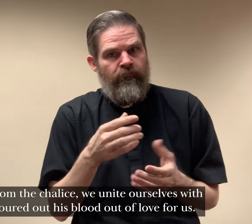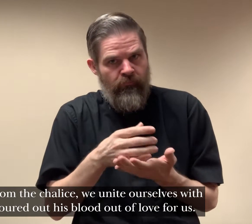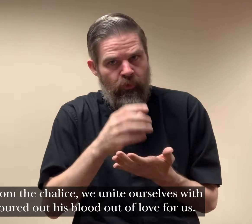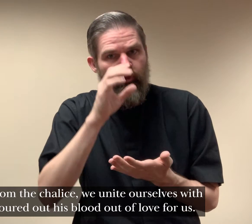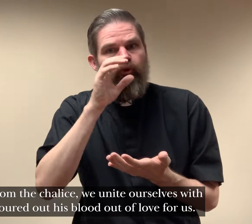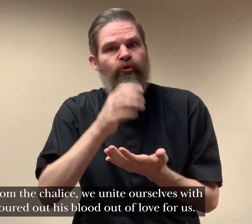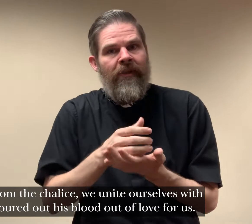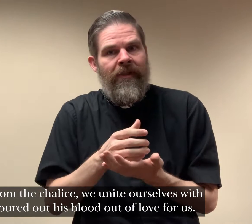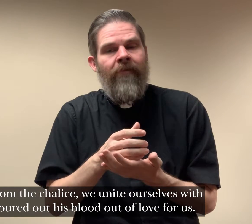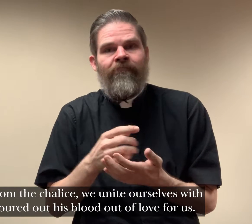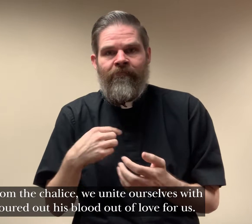us.